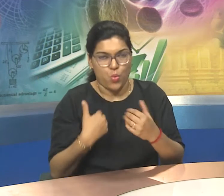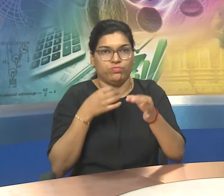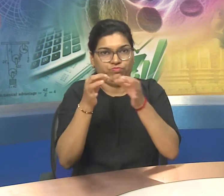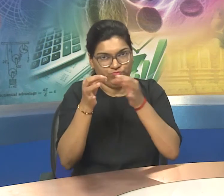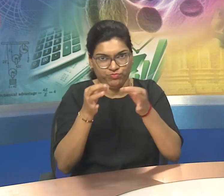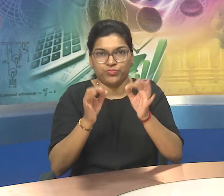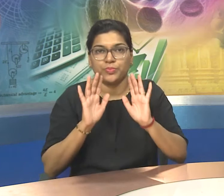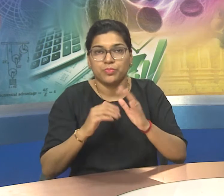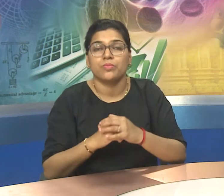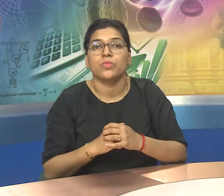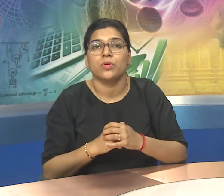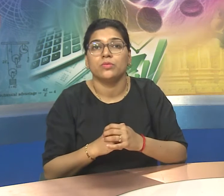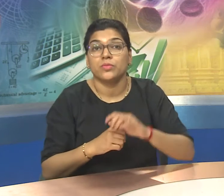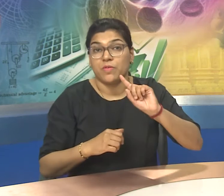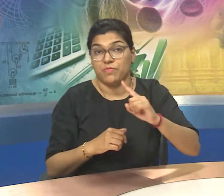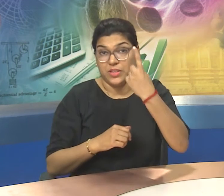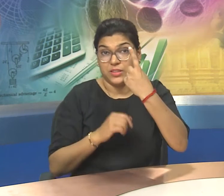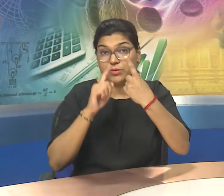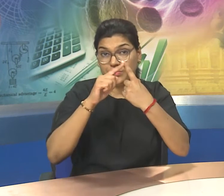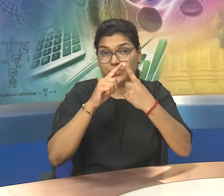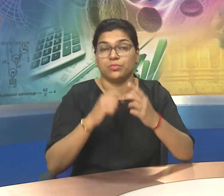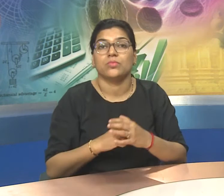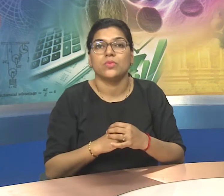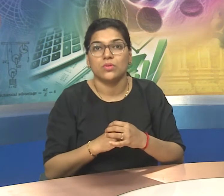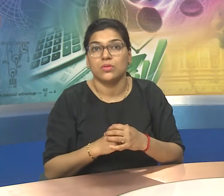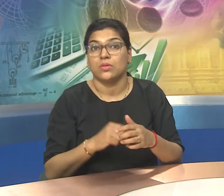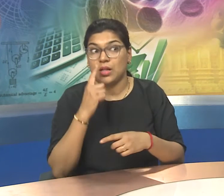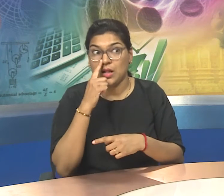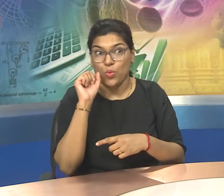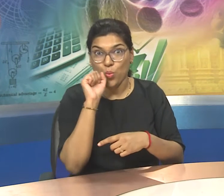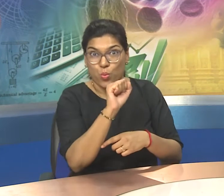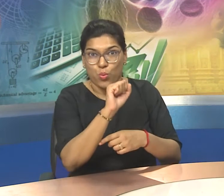examples are in black color. The first example